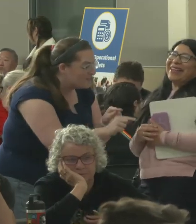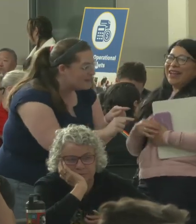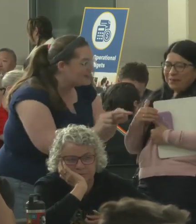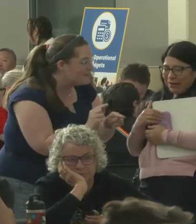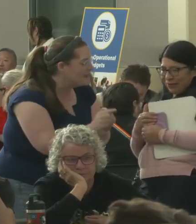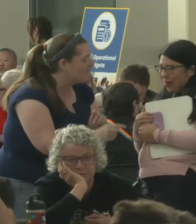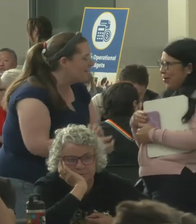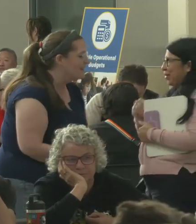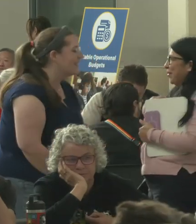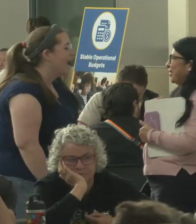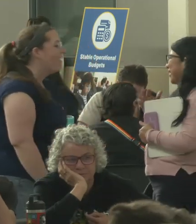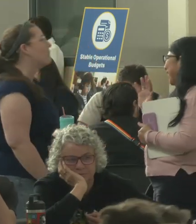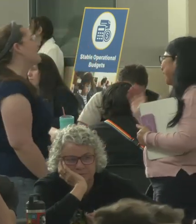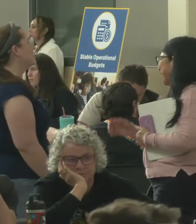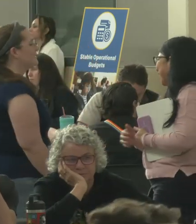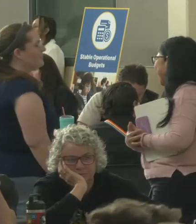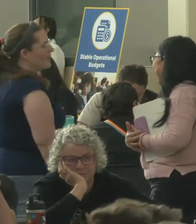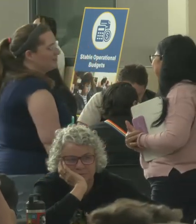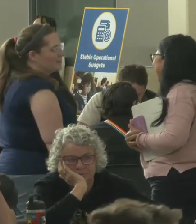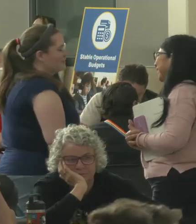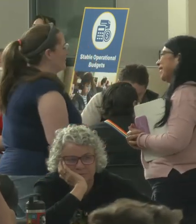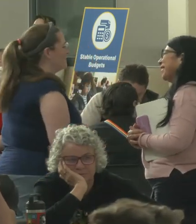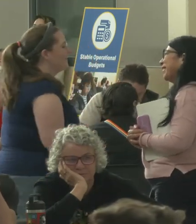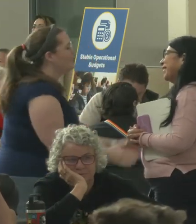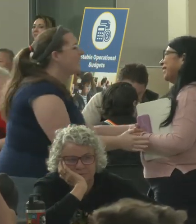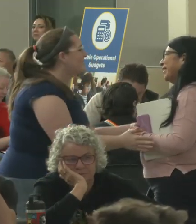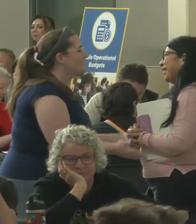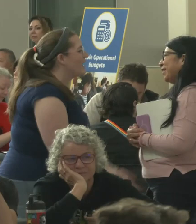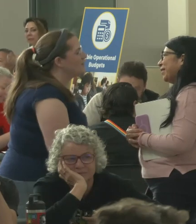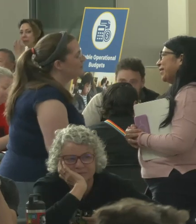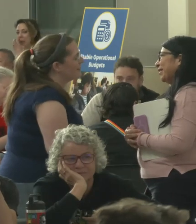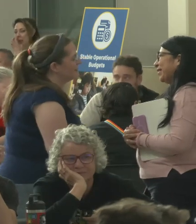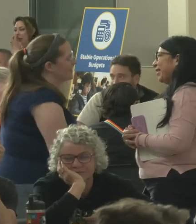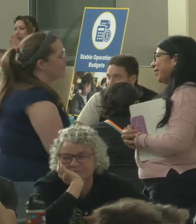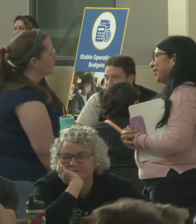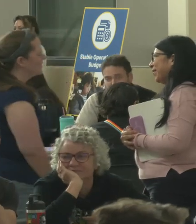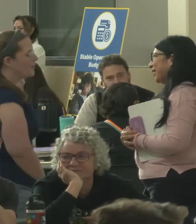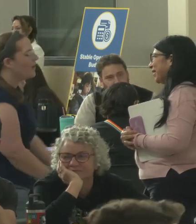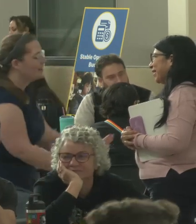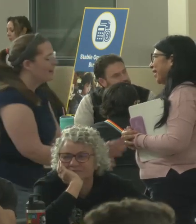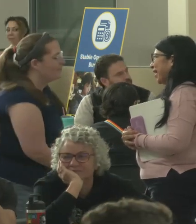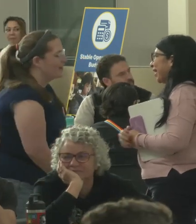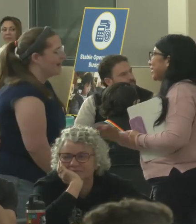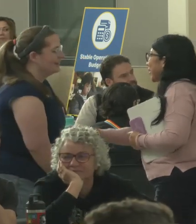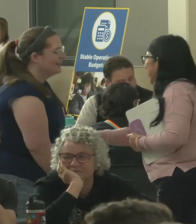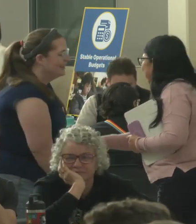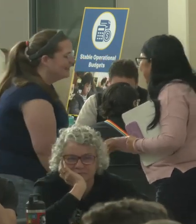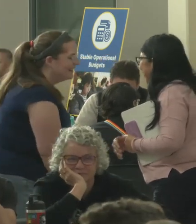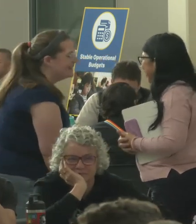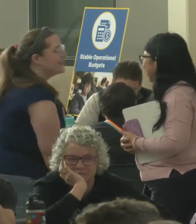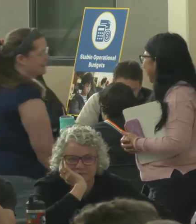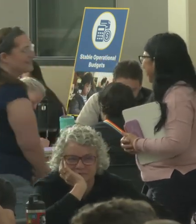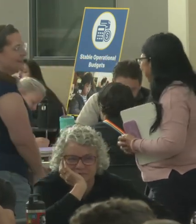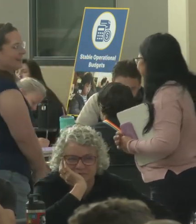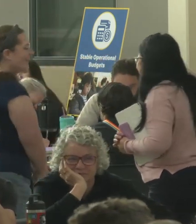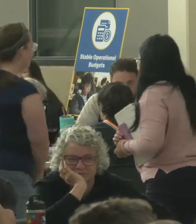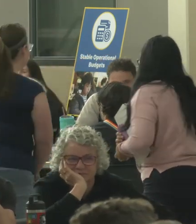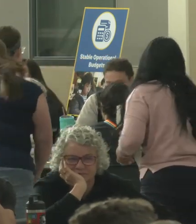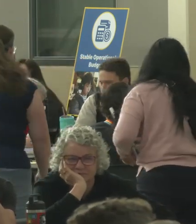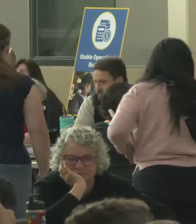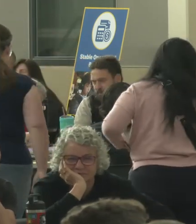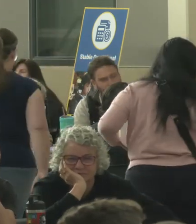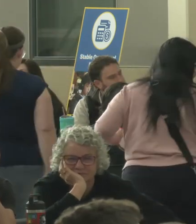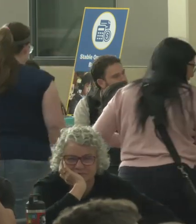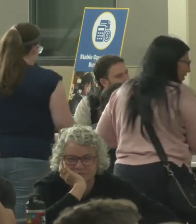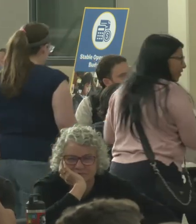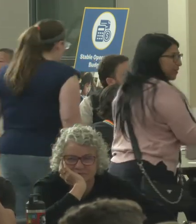So as you are hard at work with your questions and comments, I do want to point out that we have some light snacks, some light refreshments